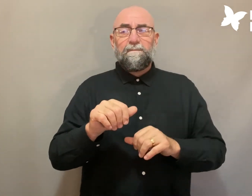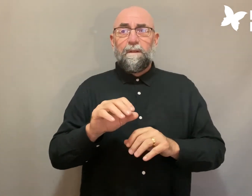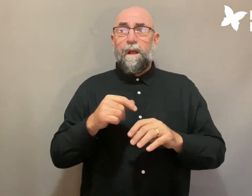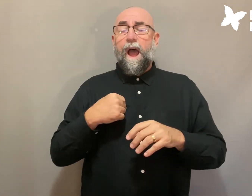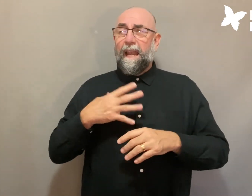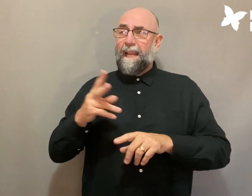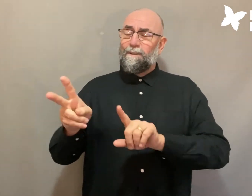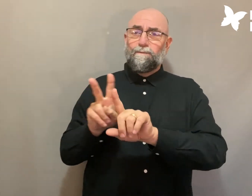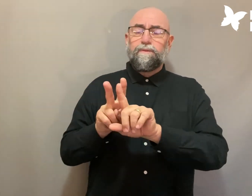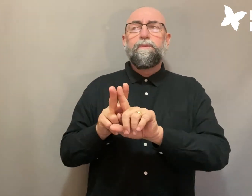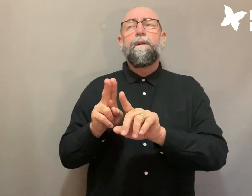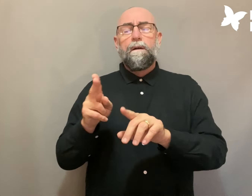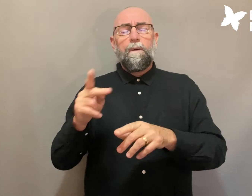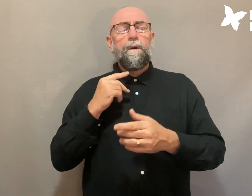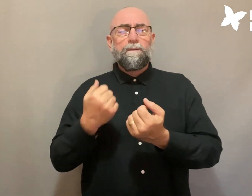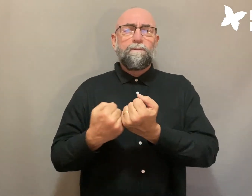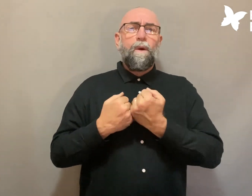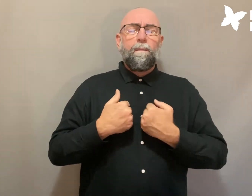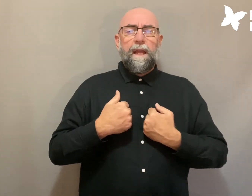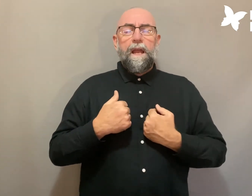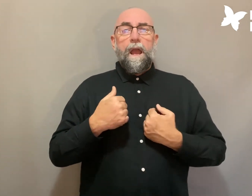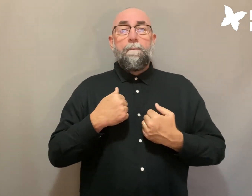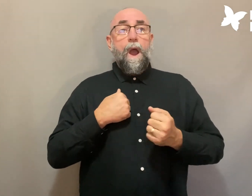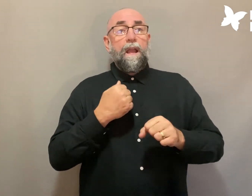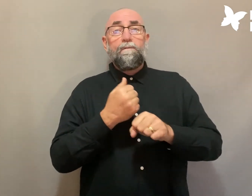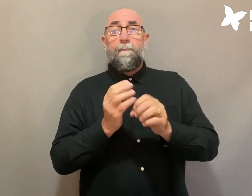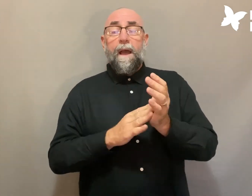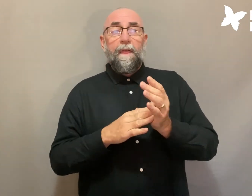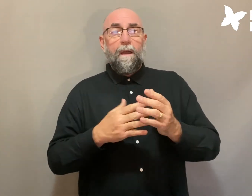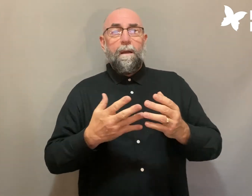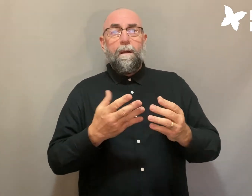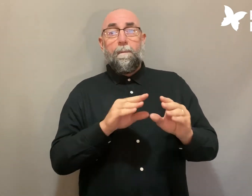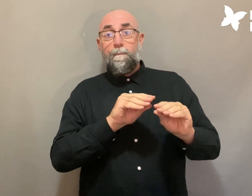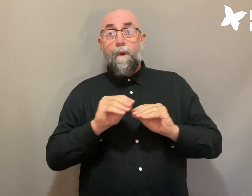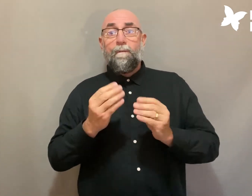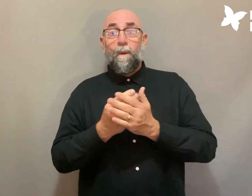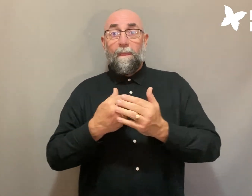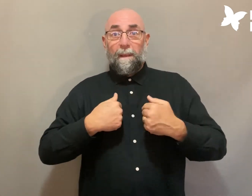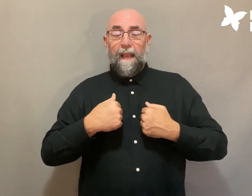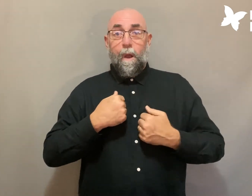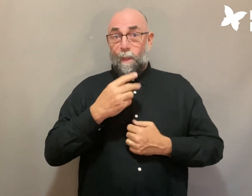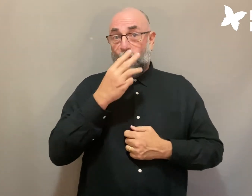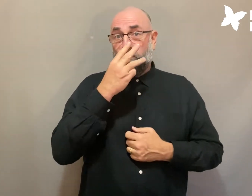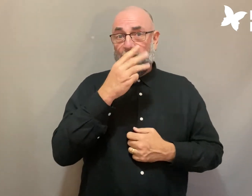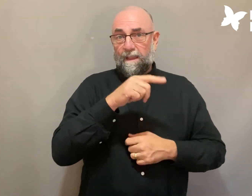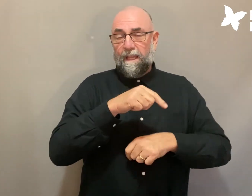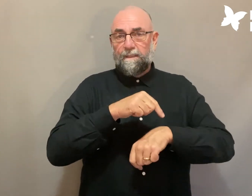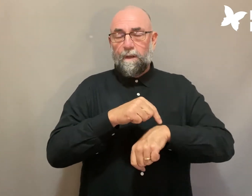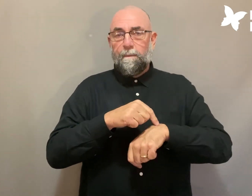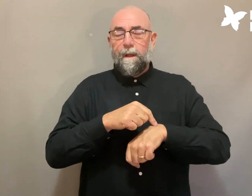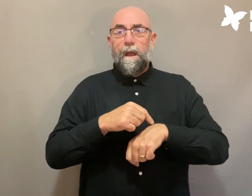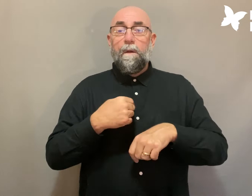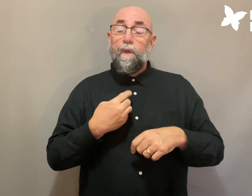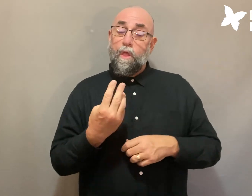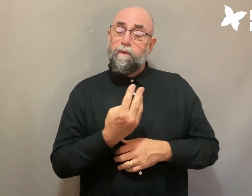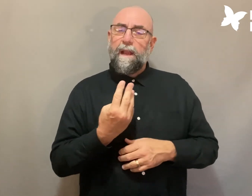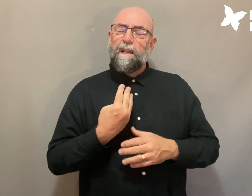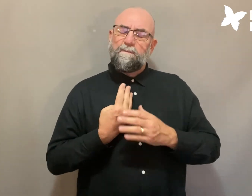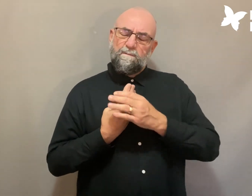in with us when we were 3, and when I was 3. And from that day, we were inseparable. We were best